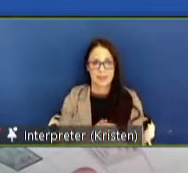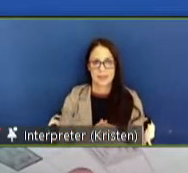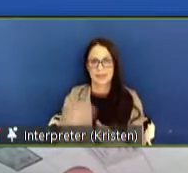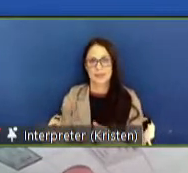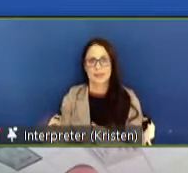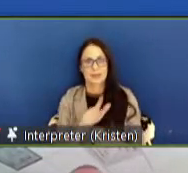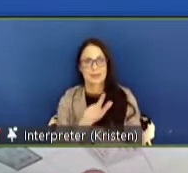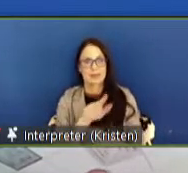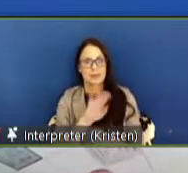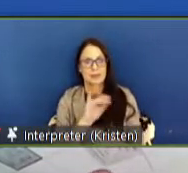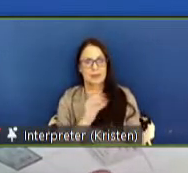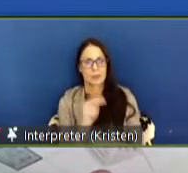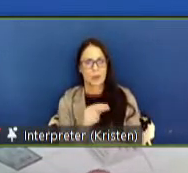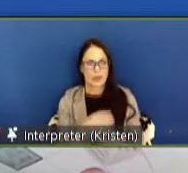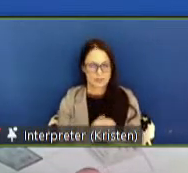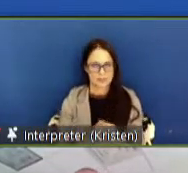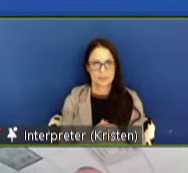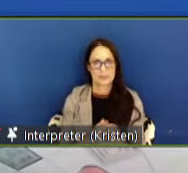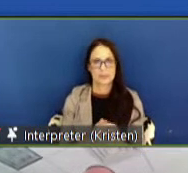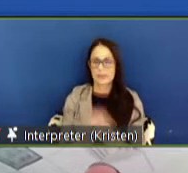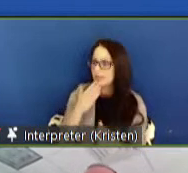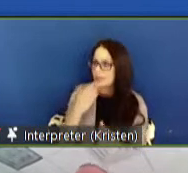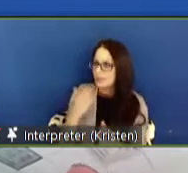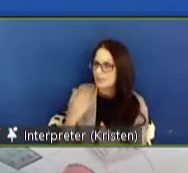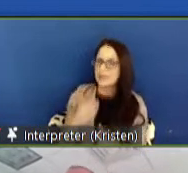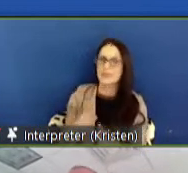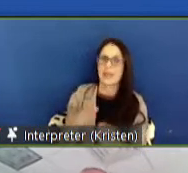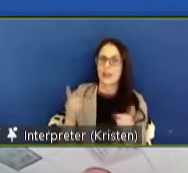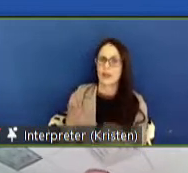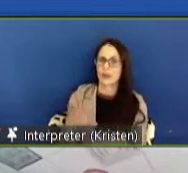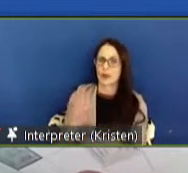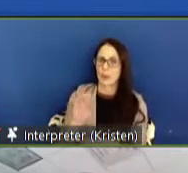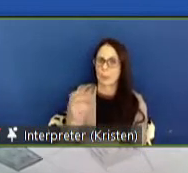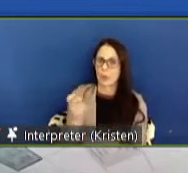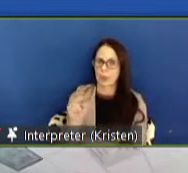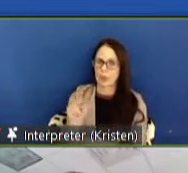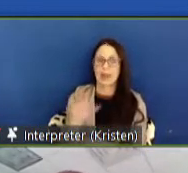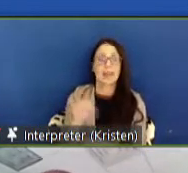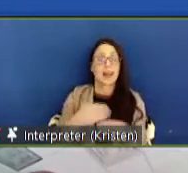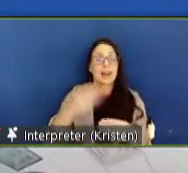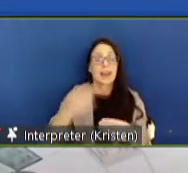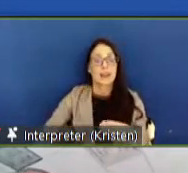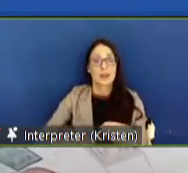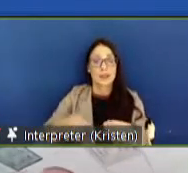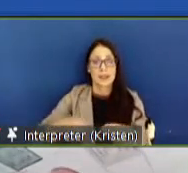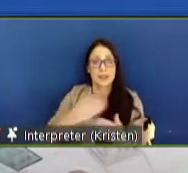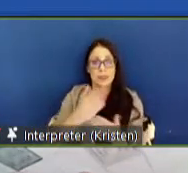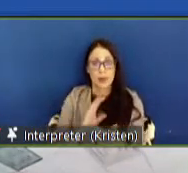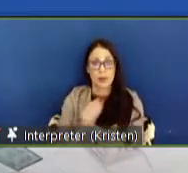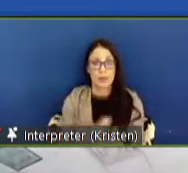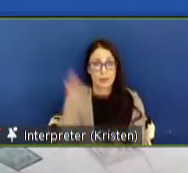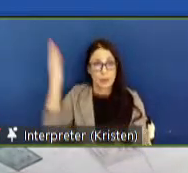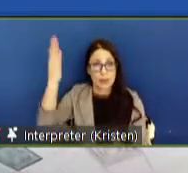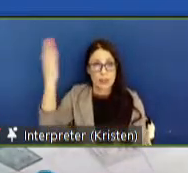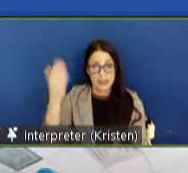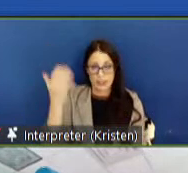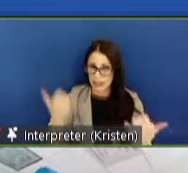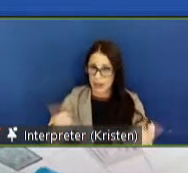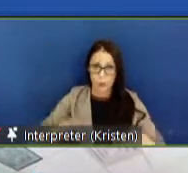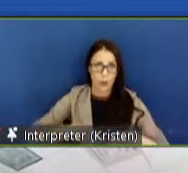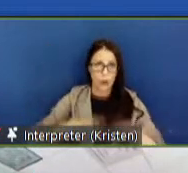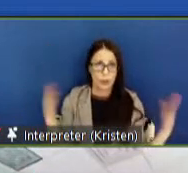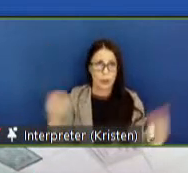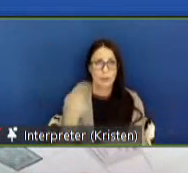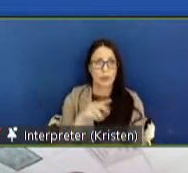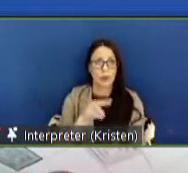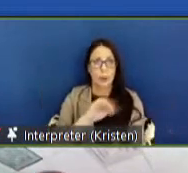over to you. Thank you, Director Bookman. That's going to conclude this portion of our presentation. We'll open things up for a media